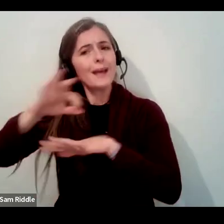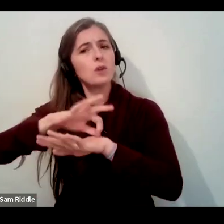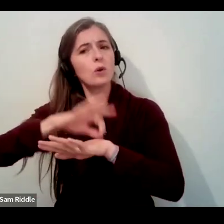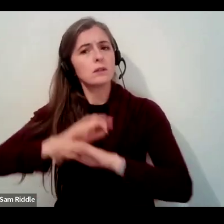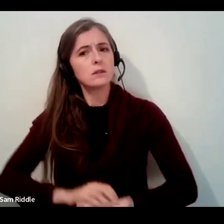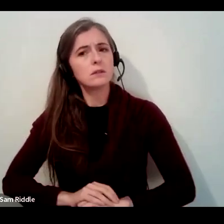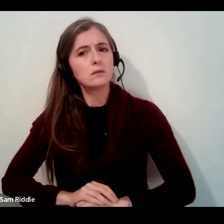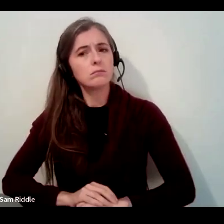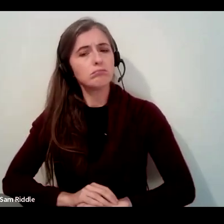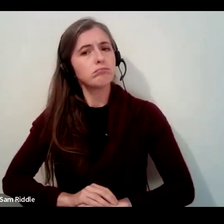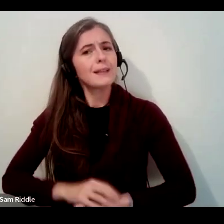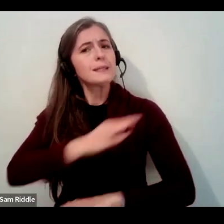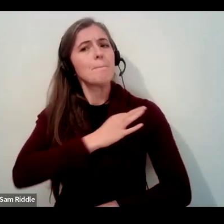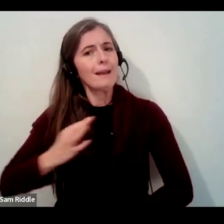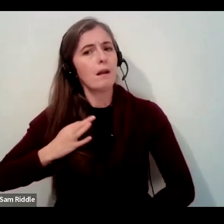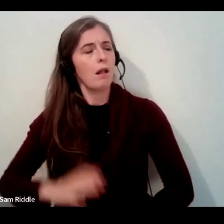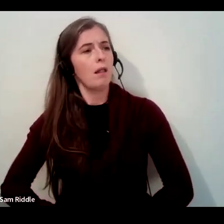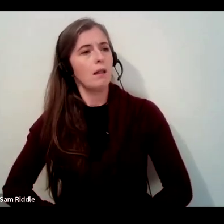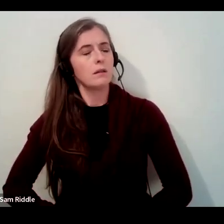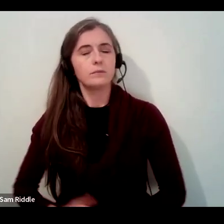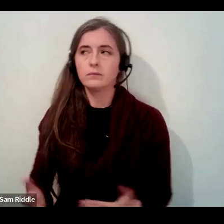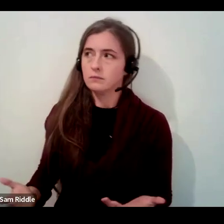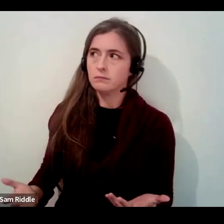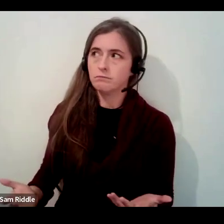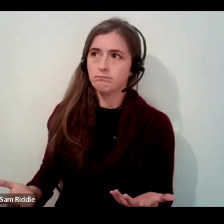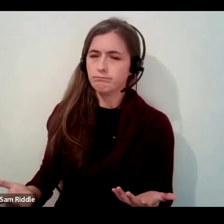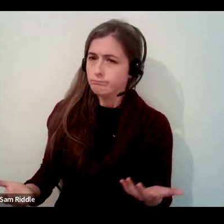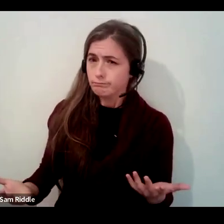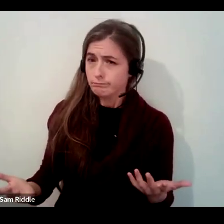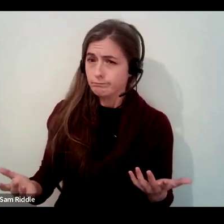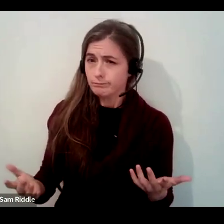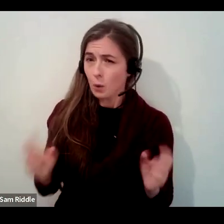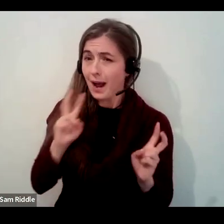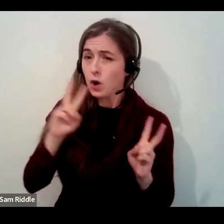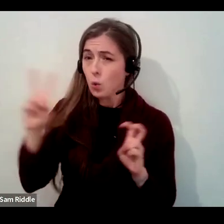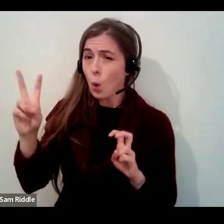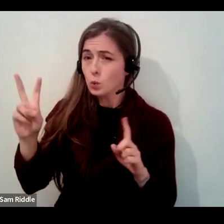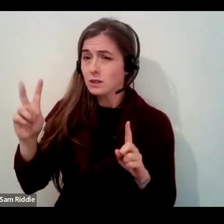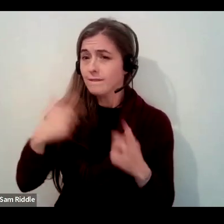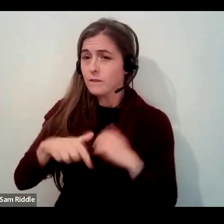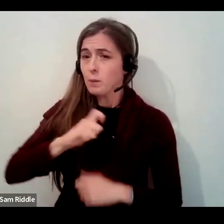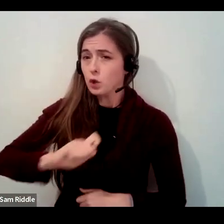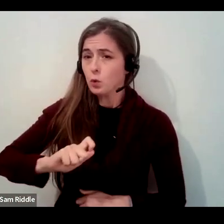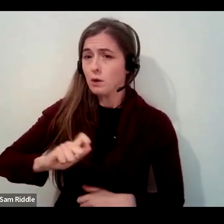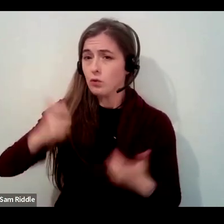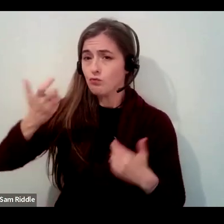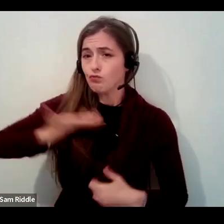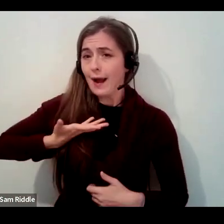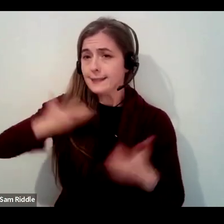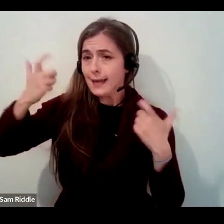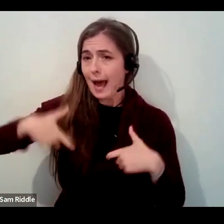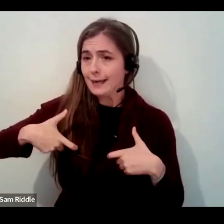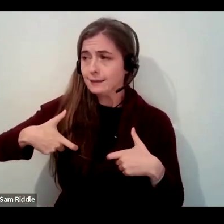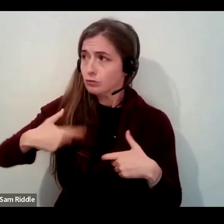doctors and it's medical. And I just quoted a few articles out the Human Rights Act, told them under